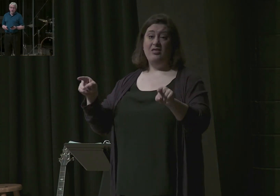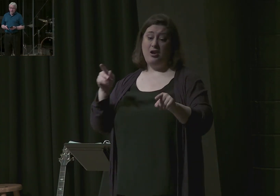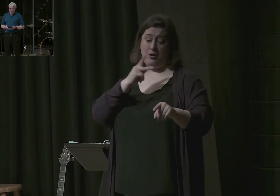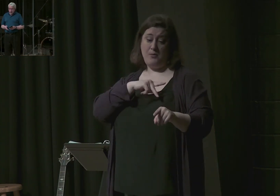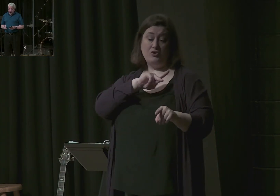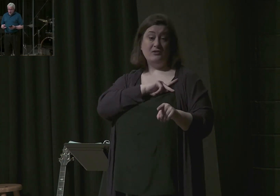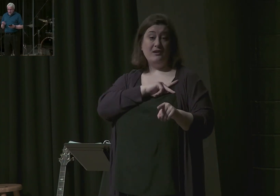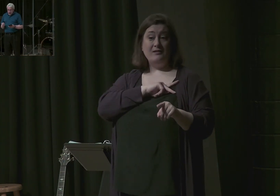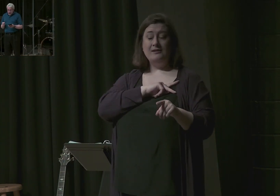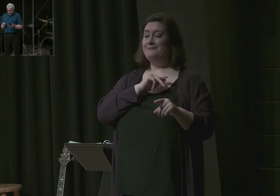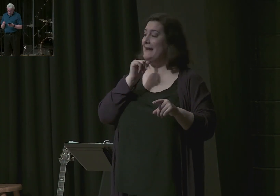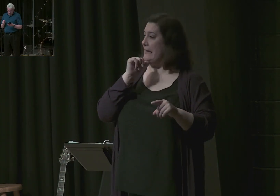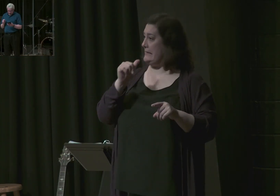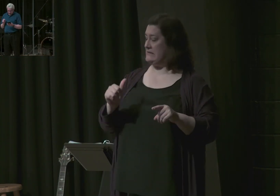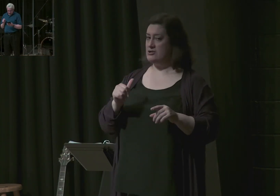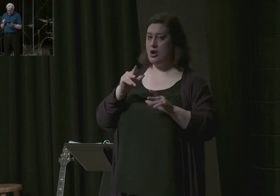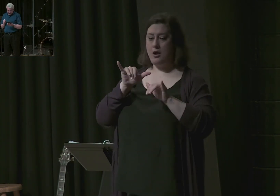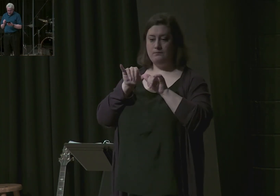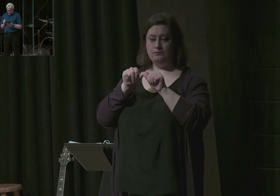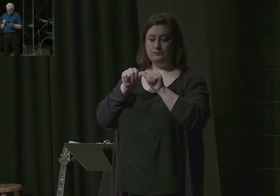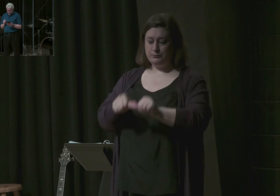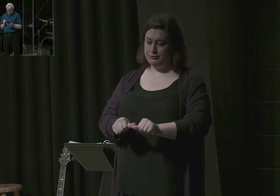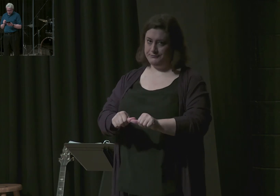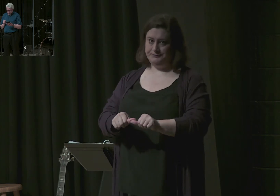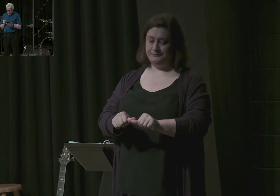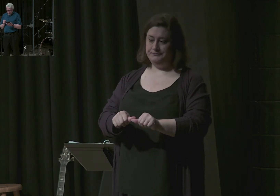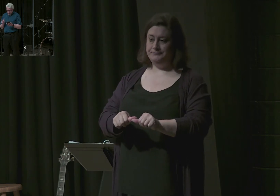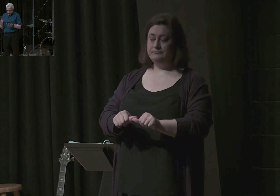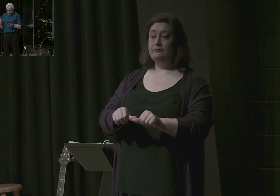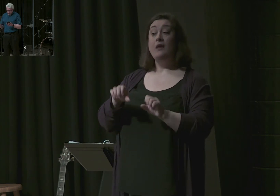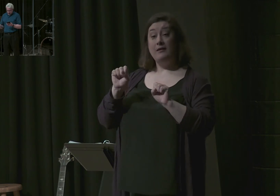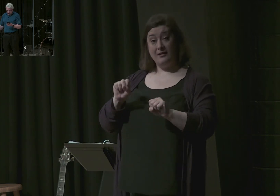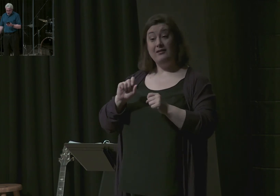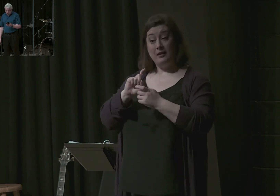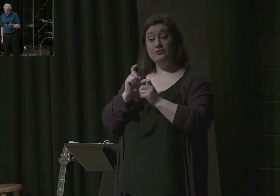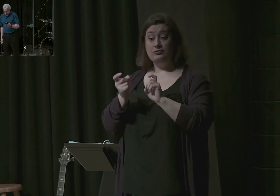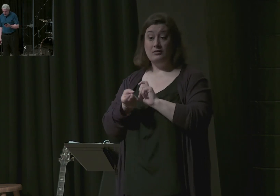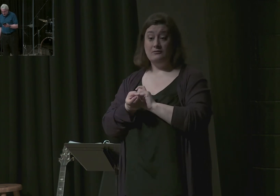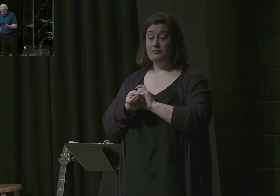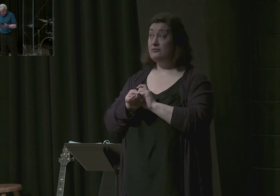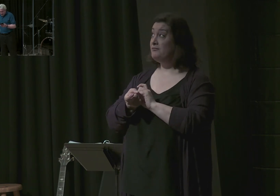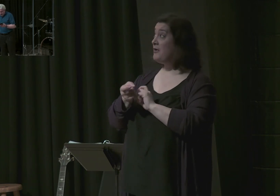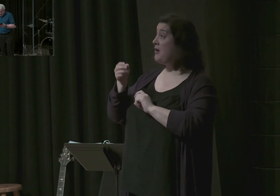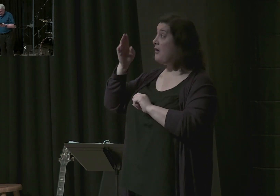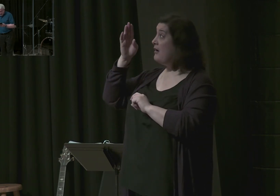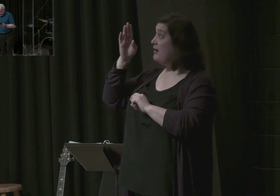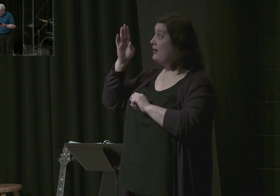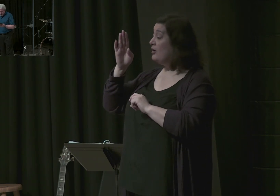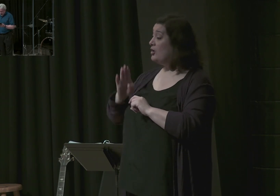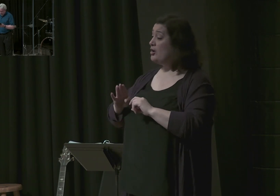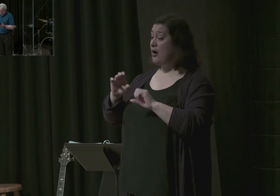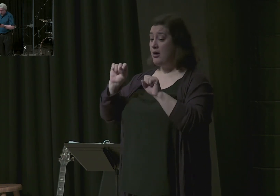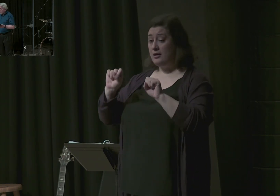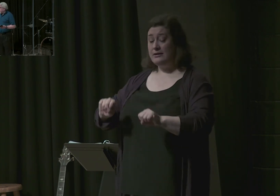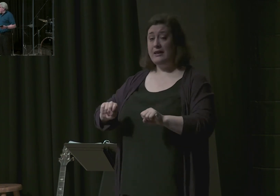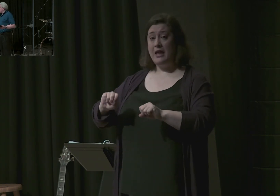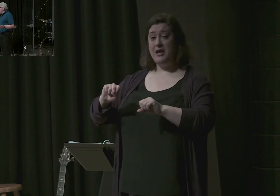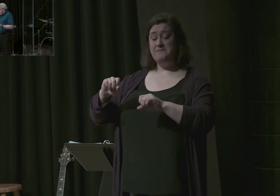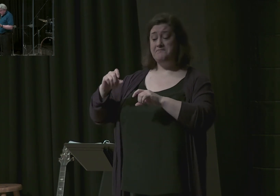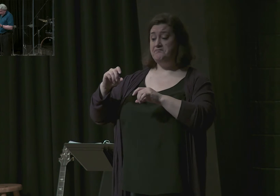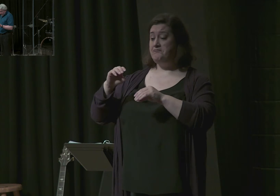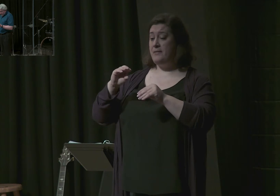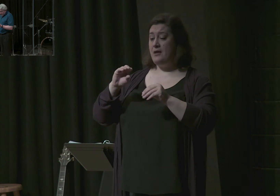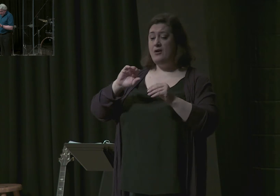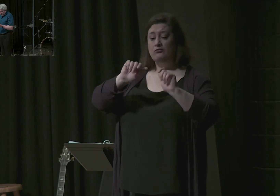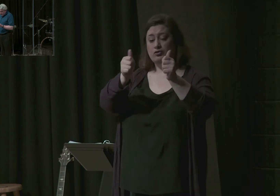Personality is not fixed. It is the current expression of habitual attitudes and actions that are